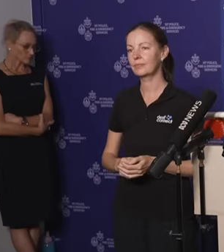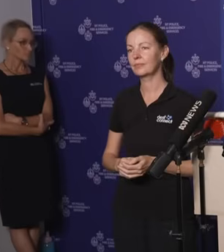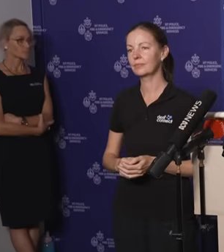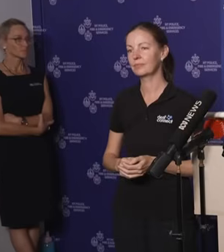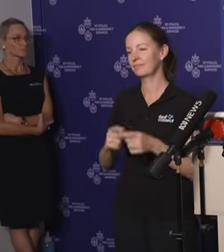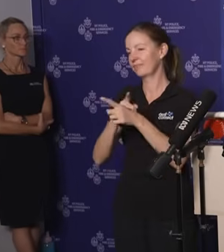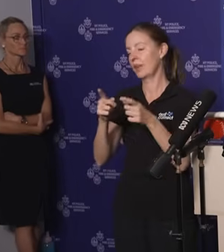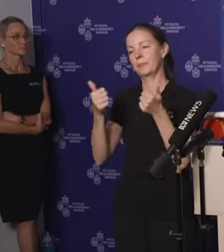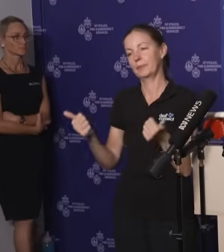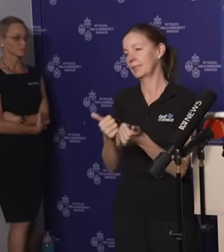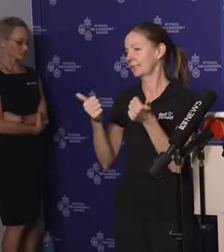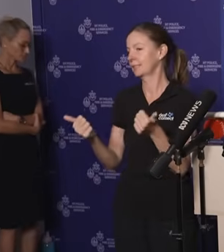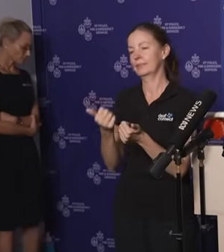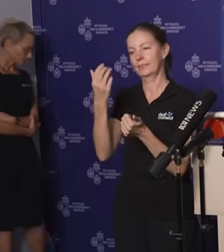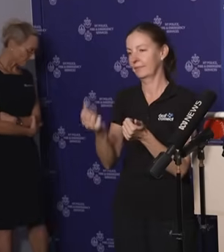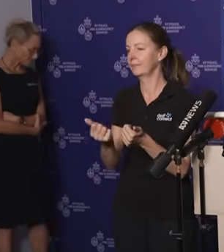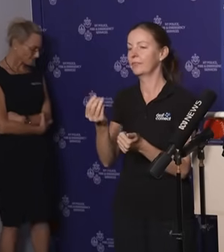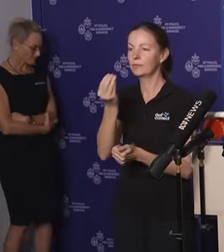And they have plenty of food and water.